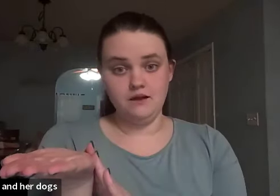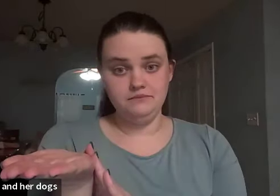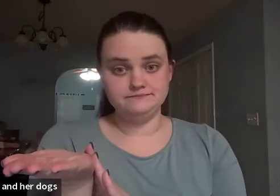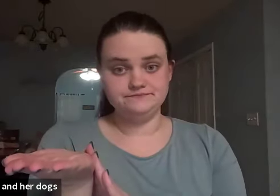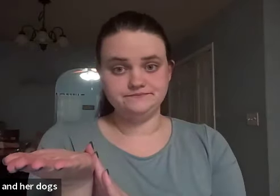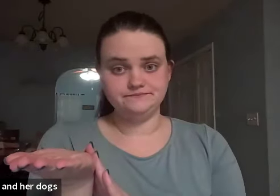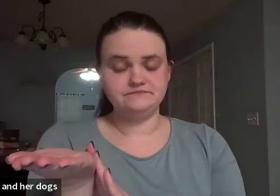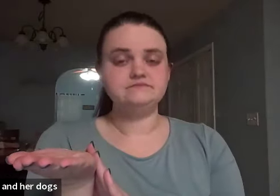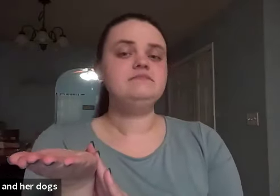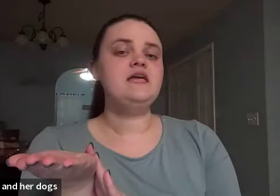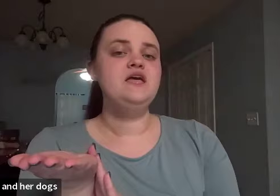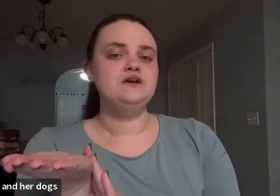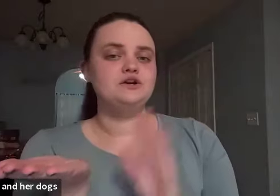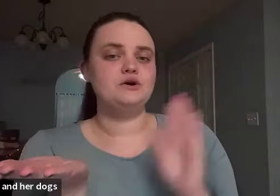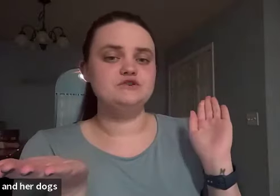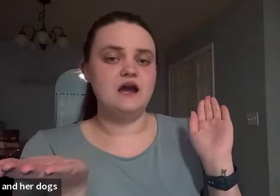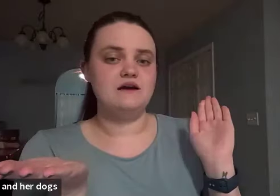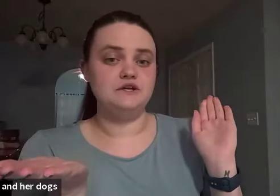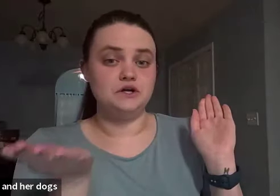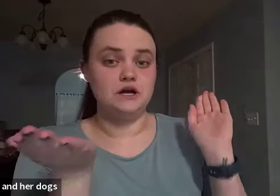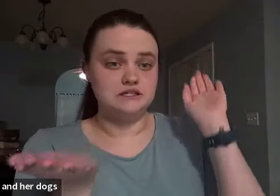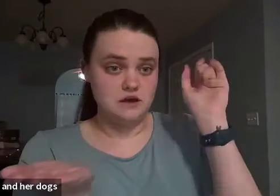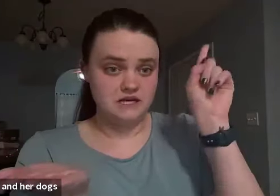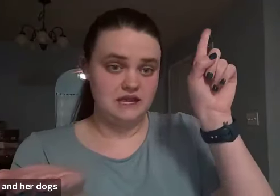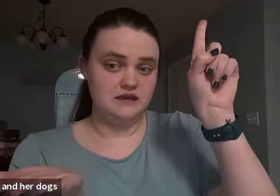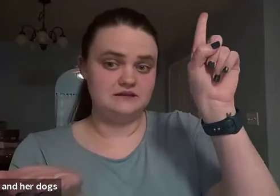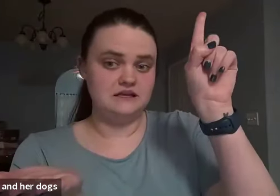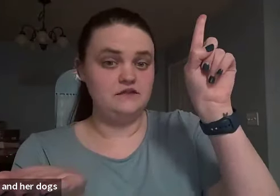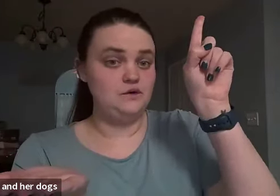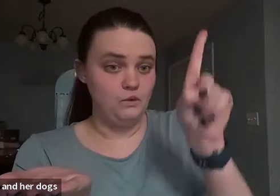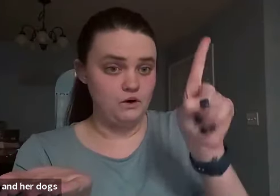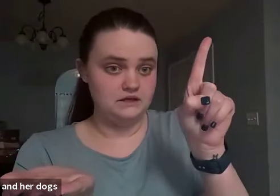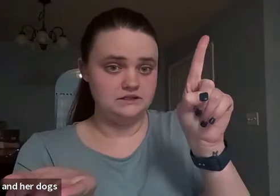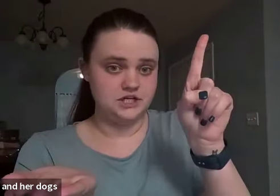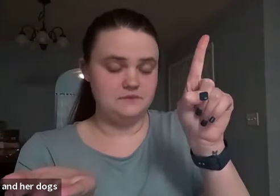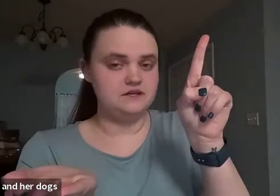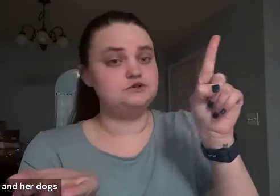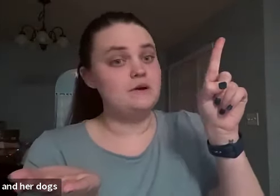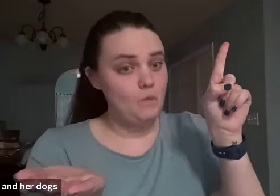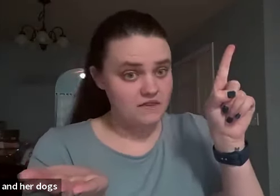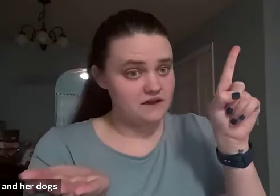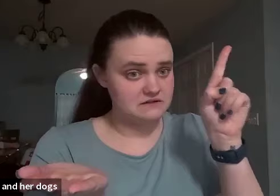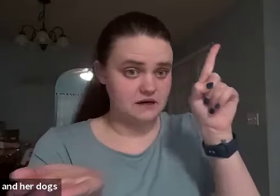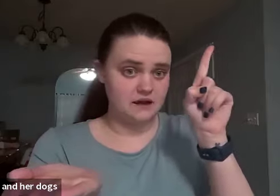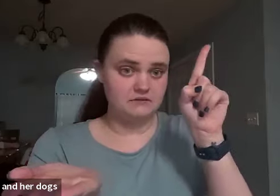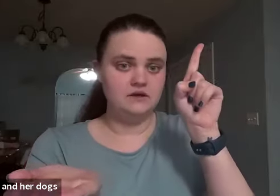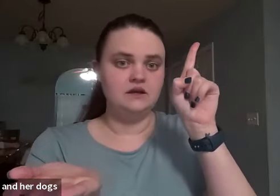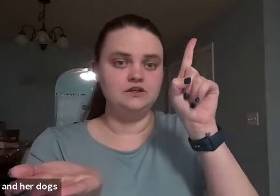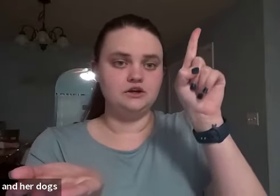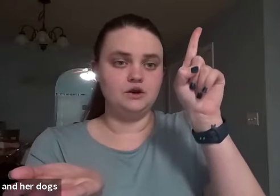up. You're going to have your dominant hand in the one shape because we're doing 1,000 right now. You're going to go